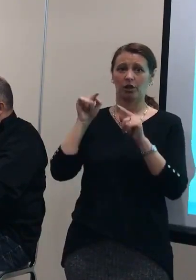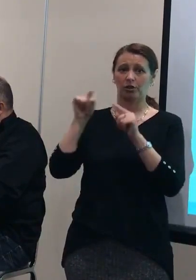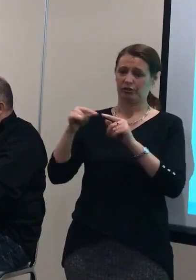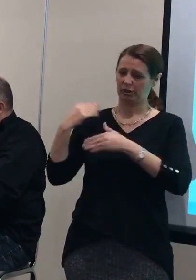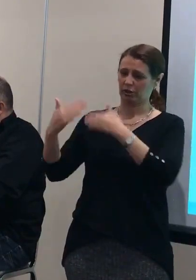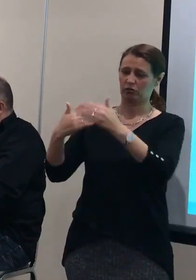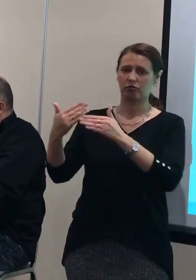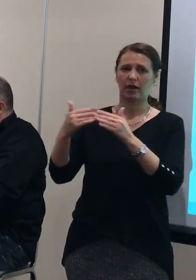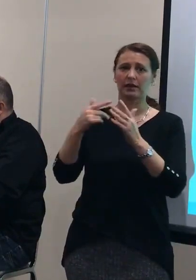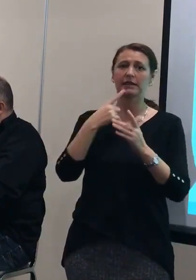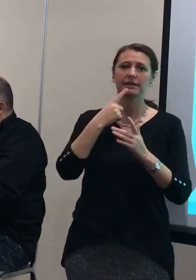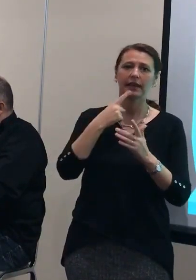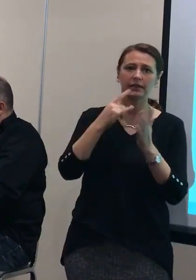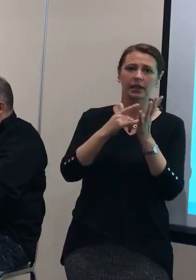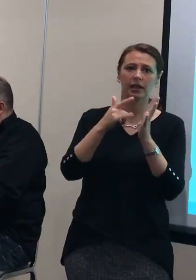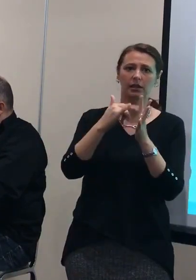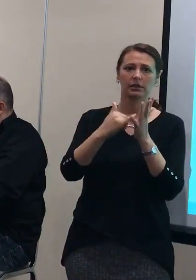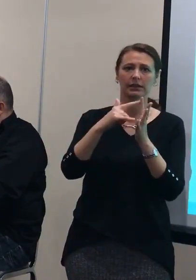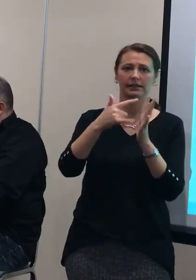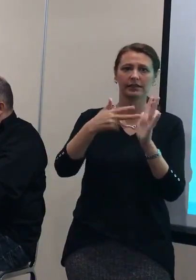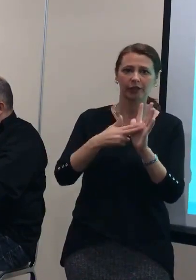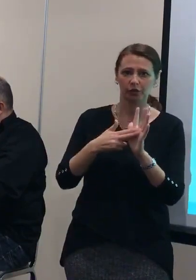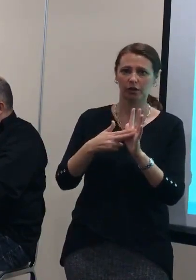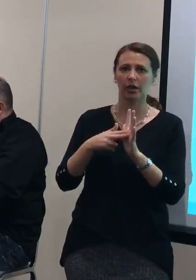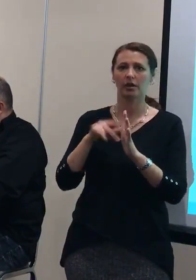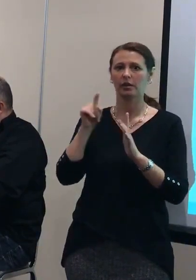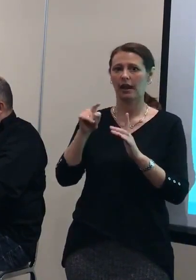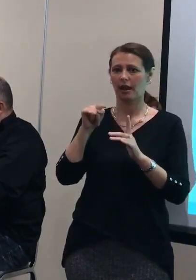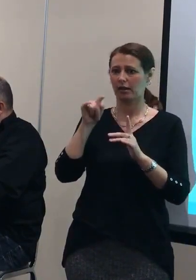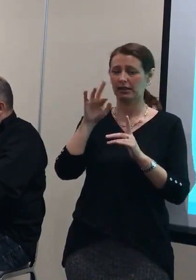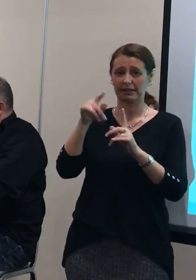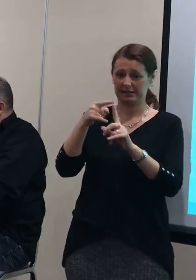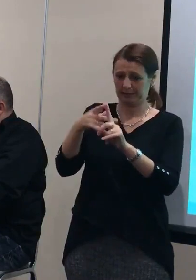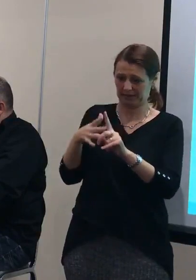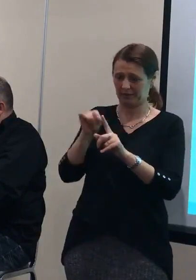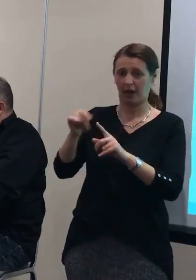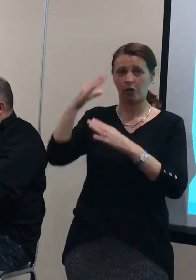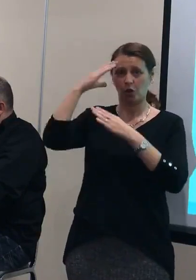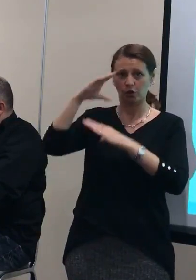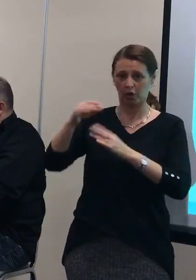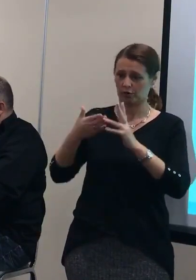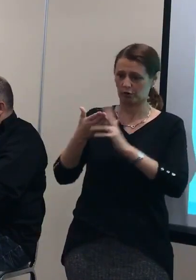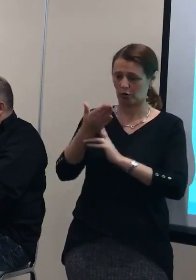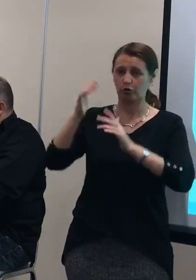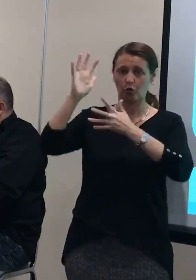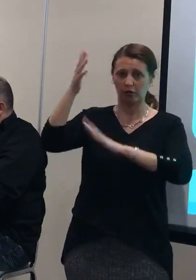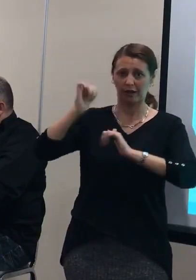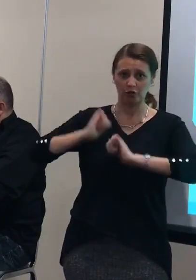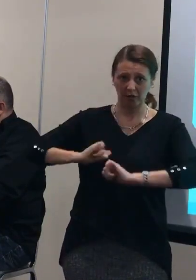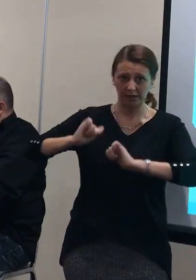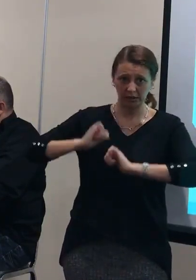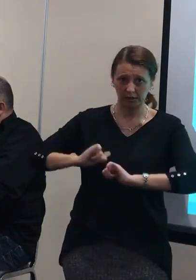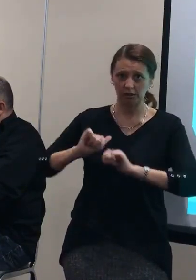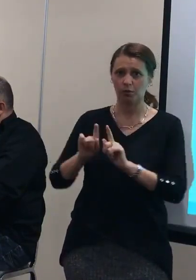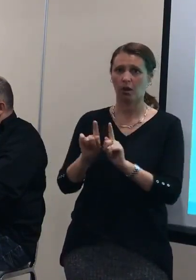run like taster sessions and sessions that are specifically, and the coaches have gone through Auslan training and things,